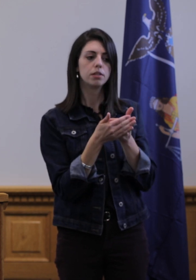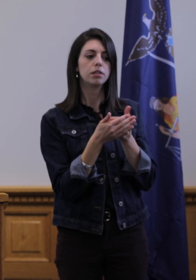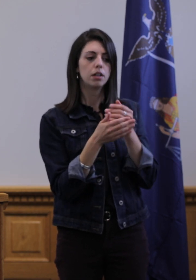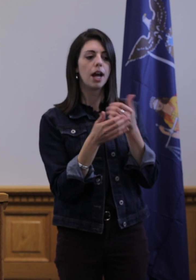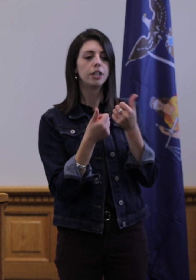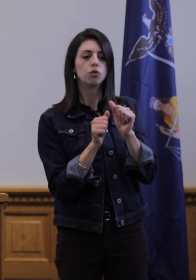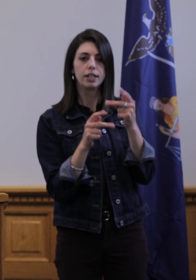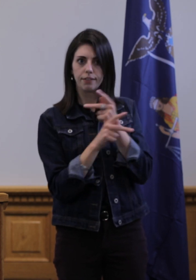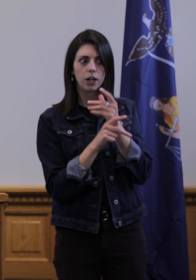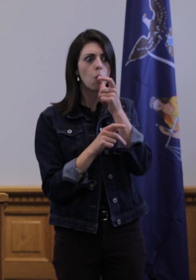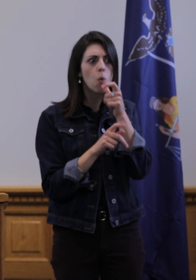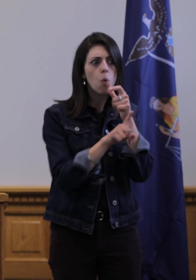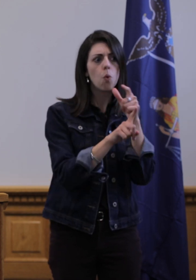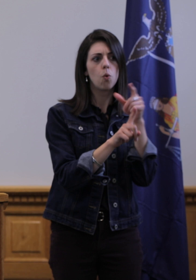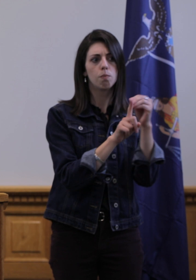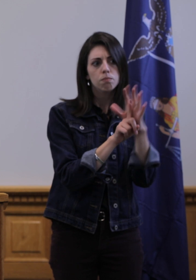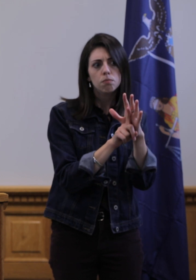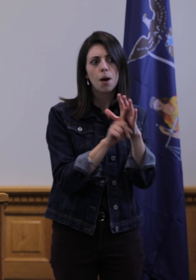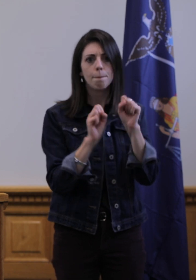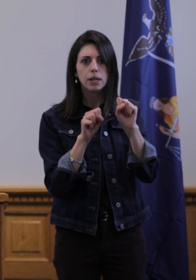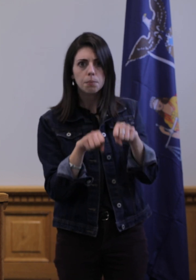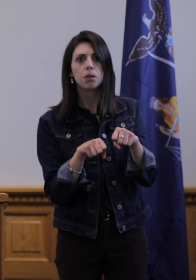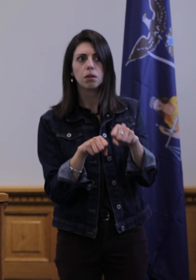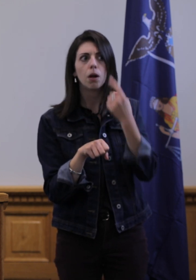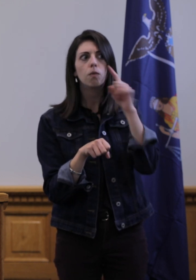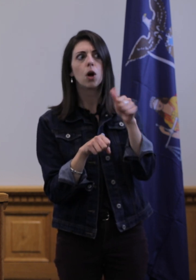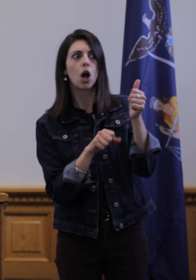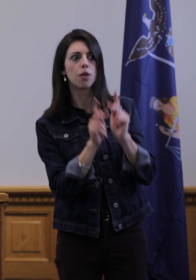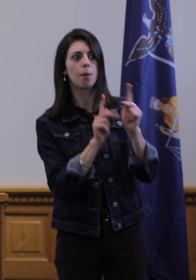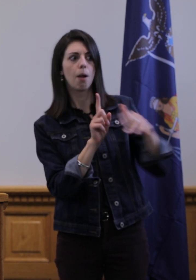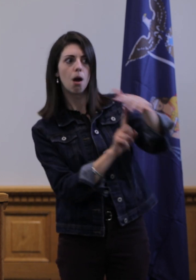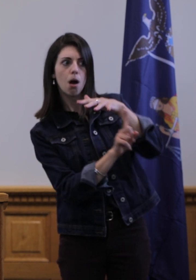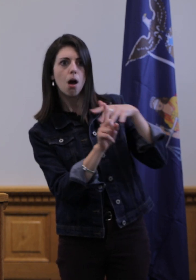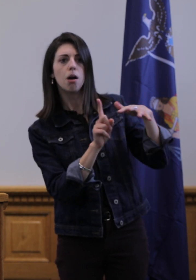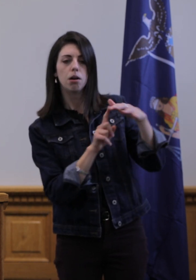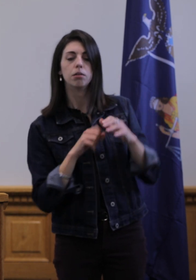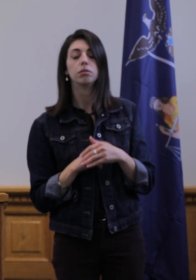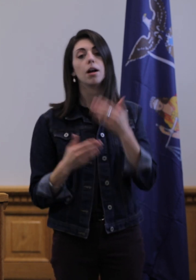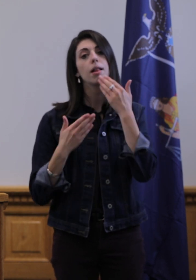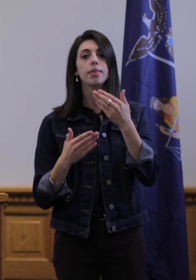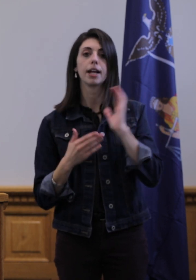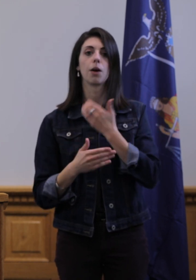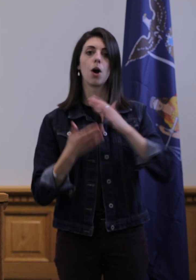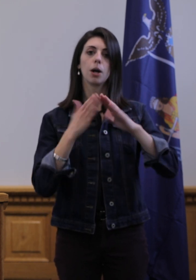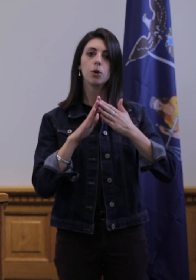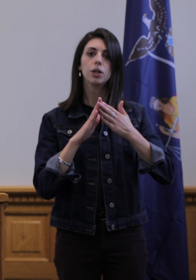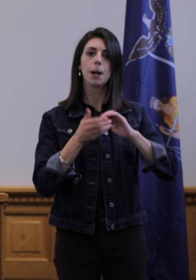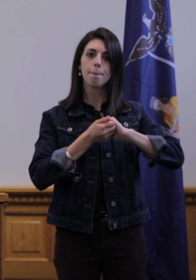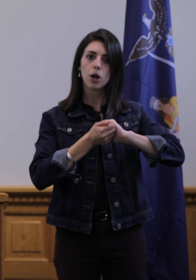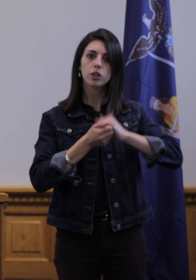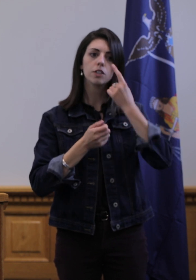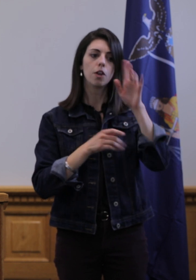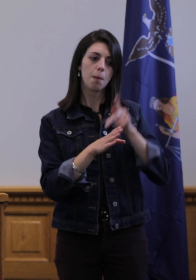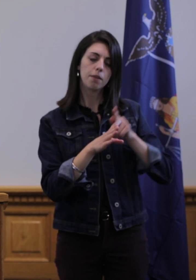track who may have been exposed to the infected person. I want to thank our community partners for their support and professionalism